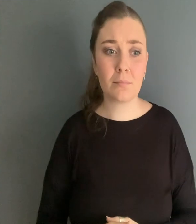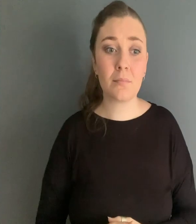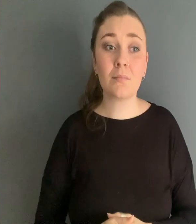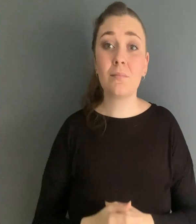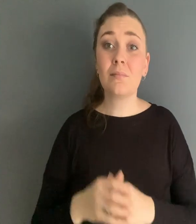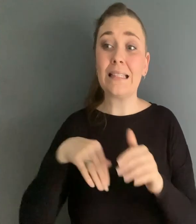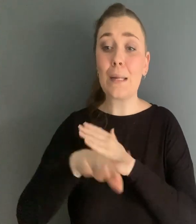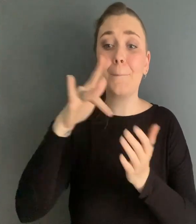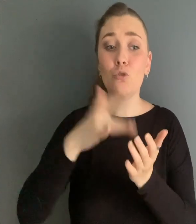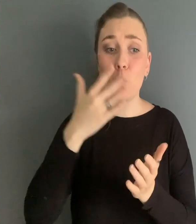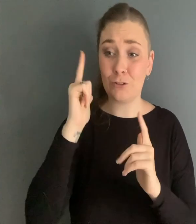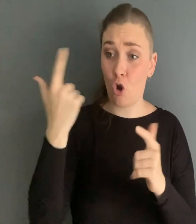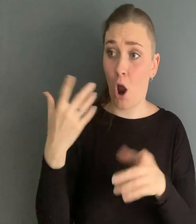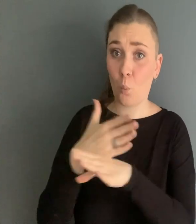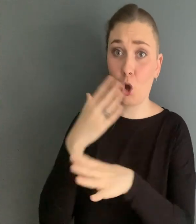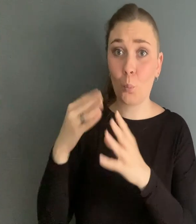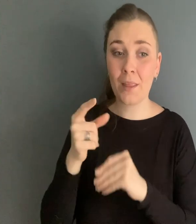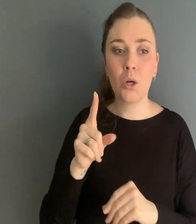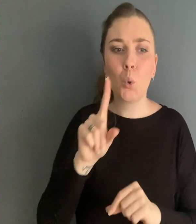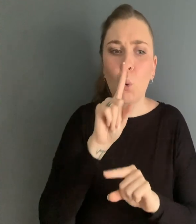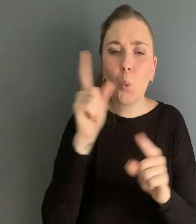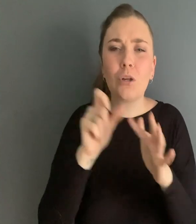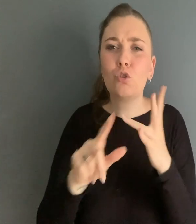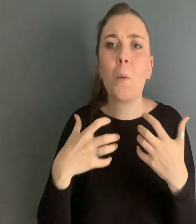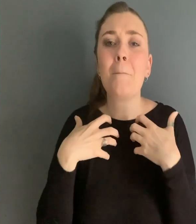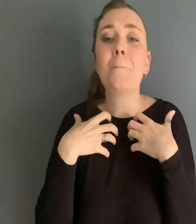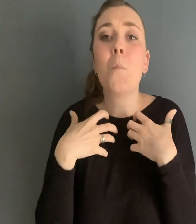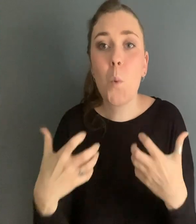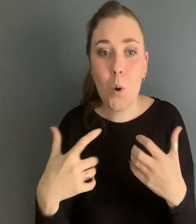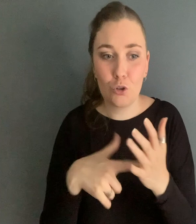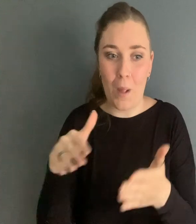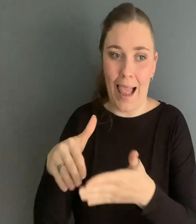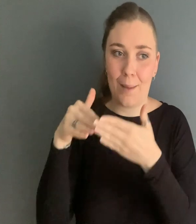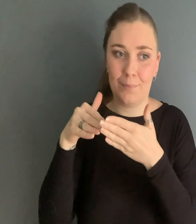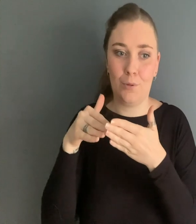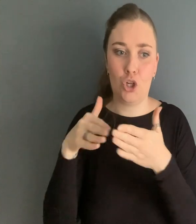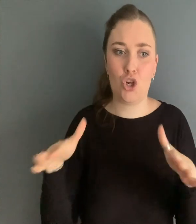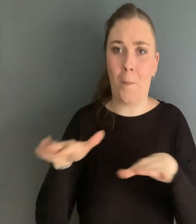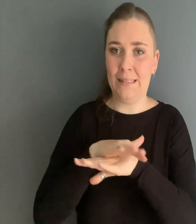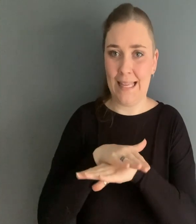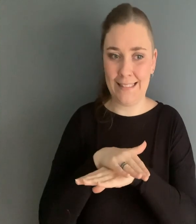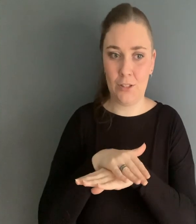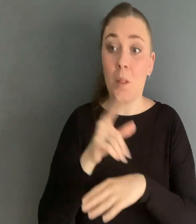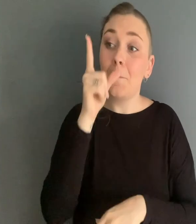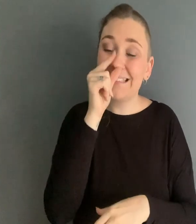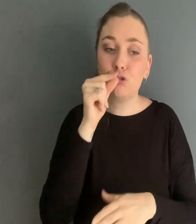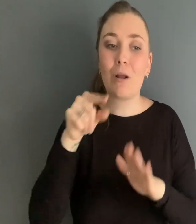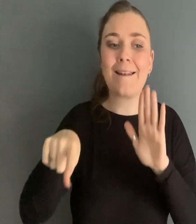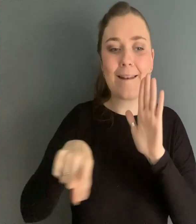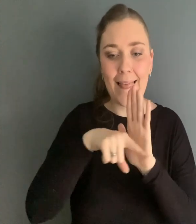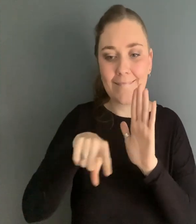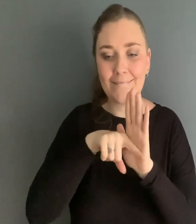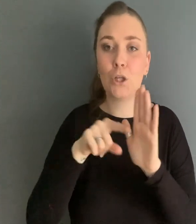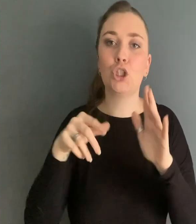school, the teacher I worked with could not have done more to help compensate the potential negative